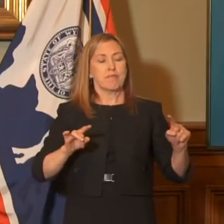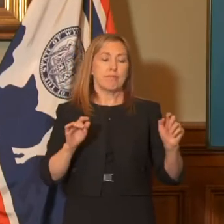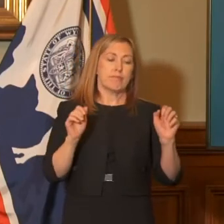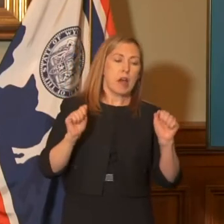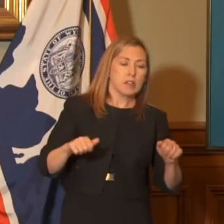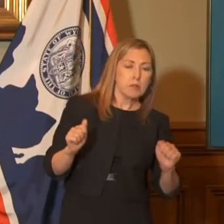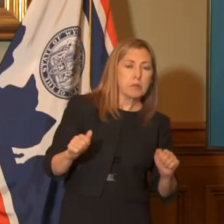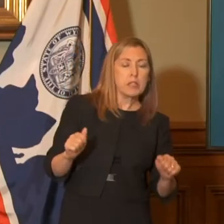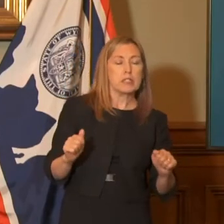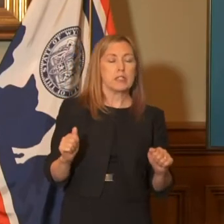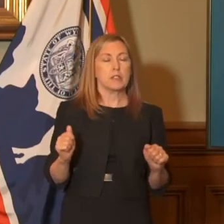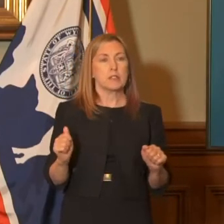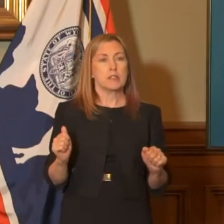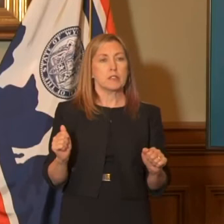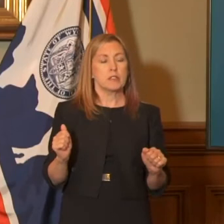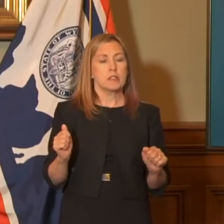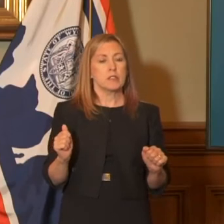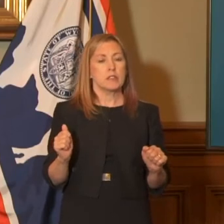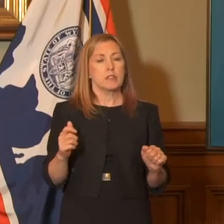possibilities that we can